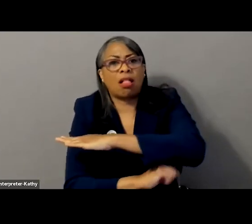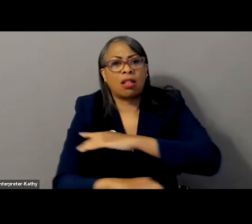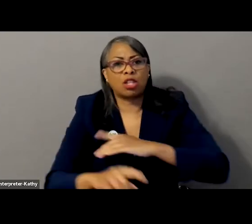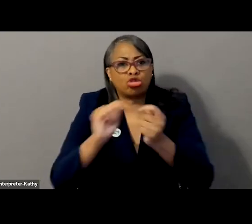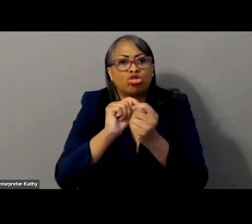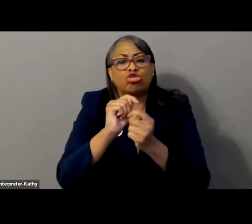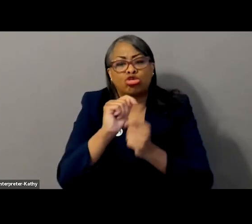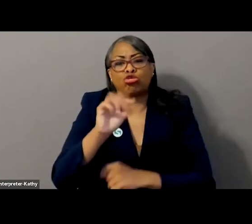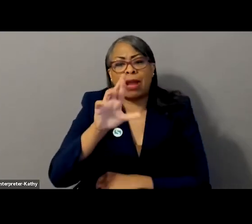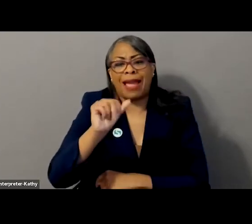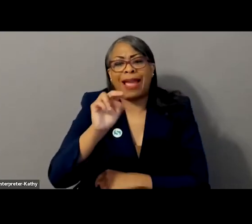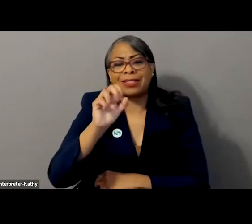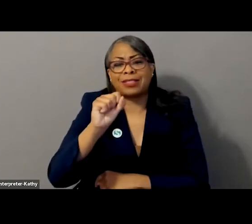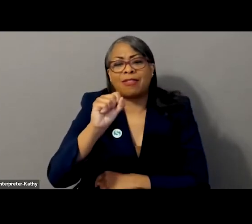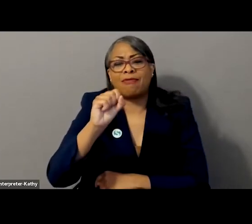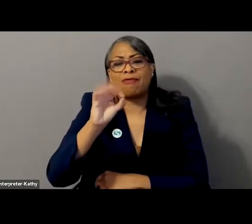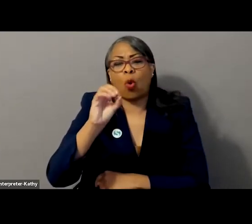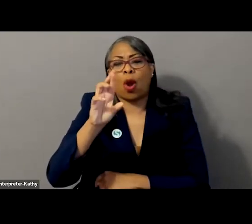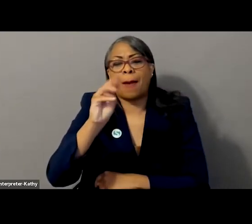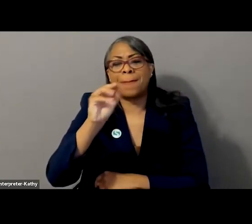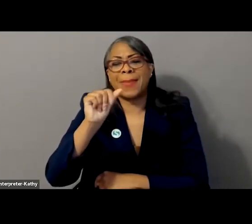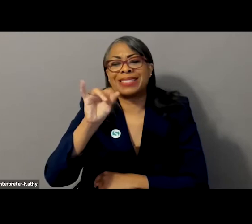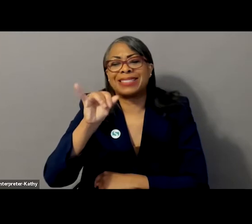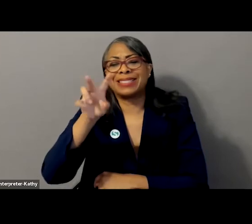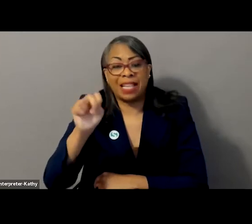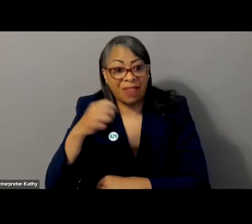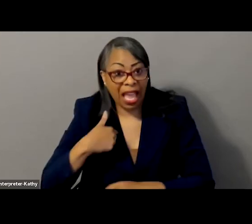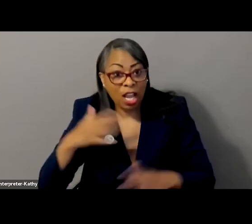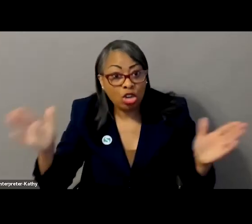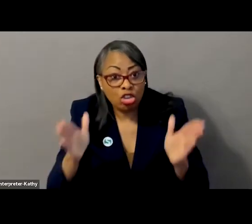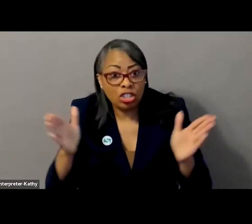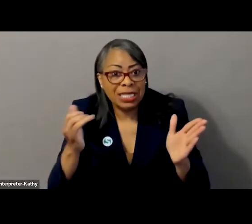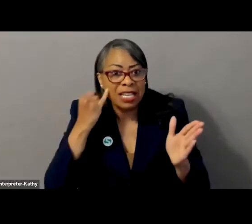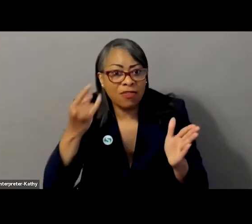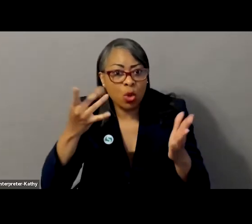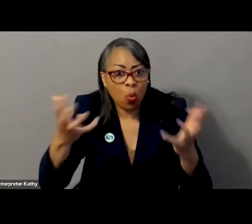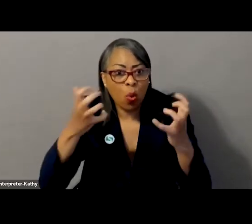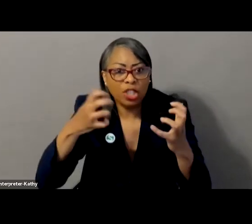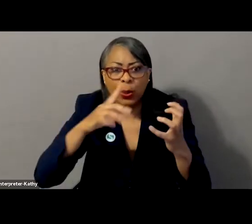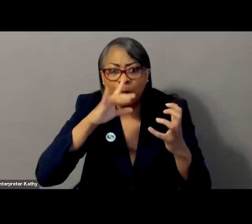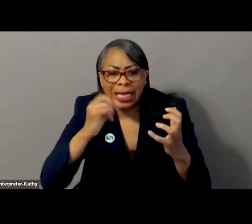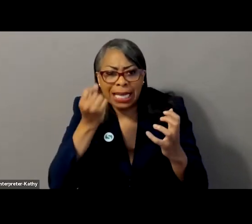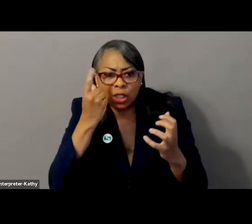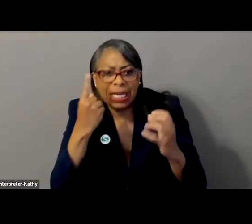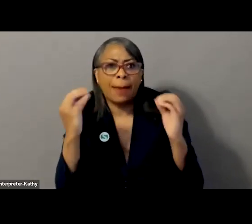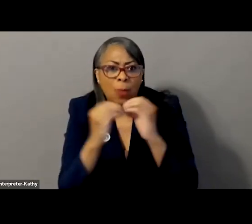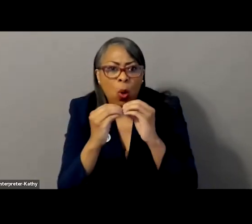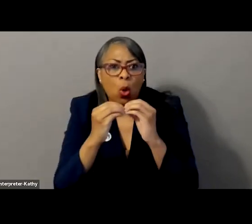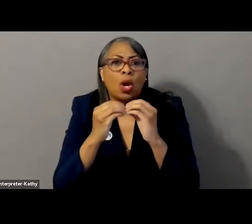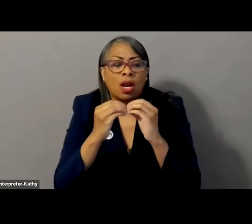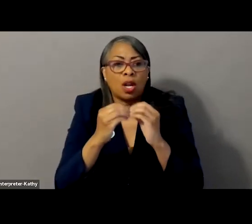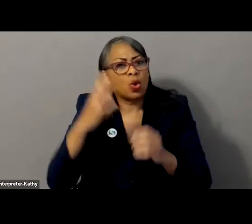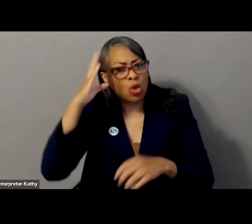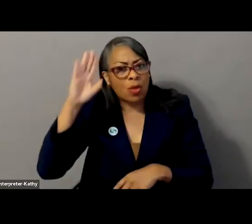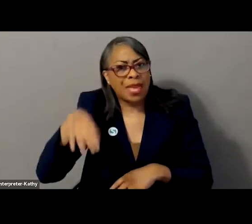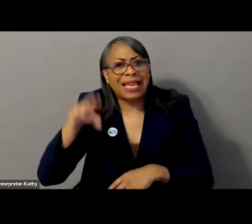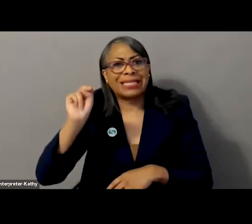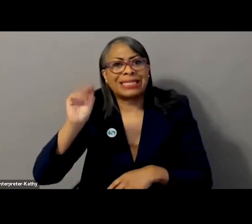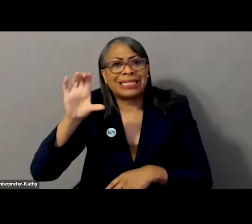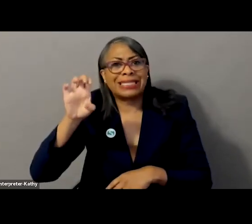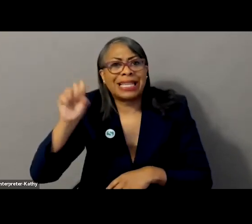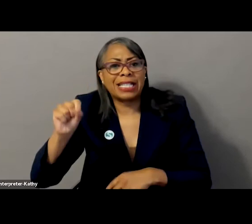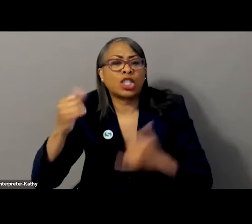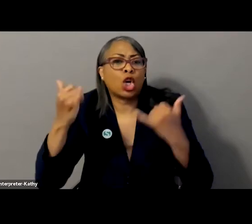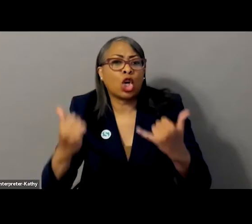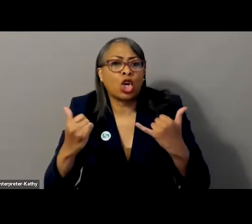you if you really want to get deeply into this. Now, we're mindful that NCES is currently addressing